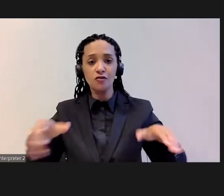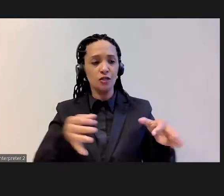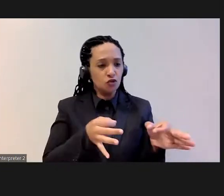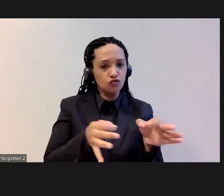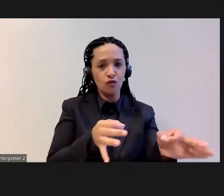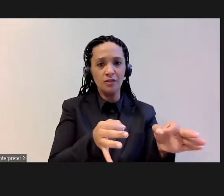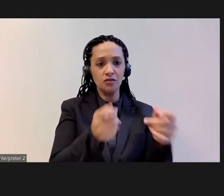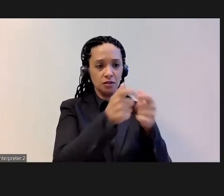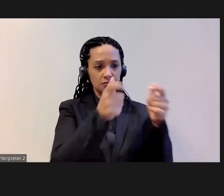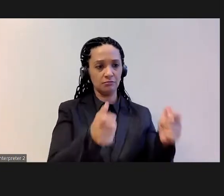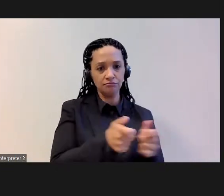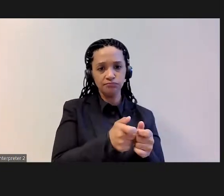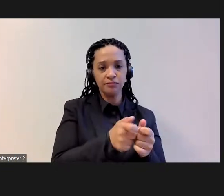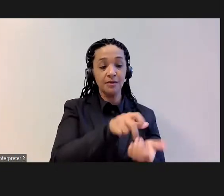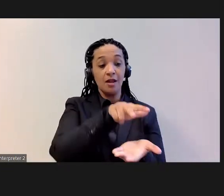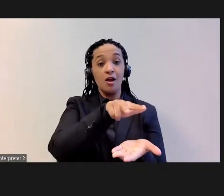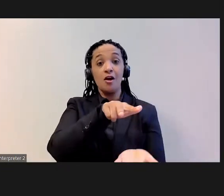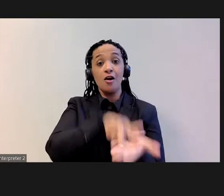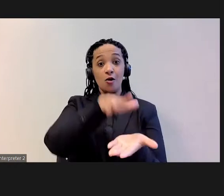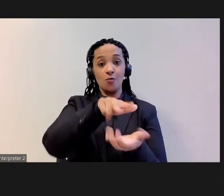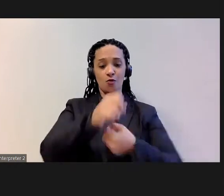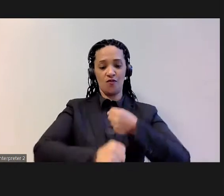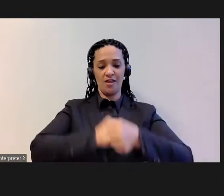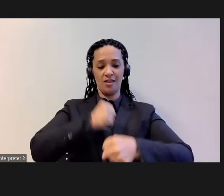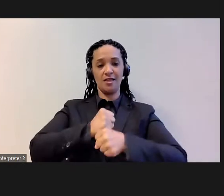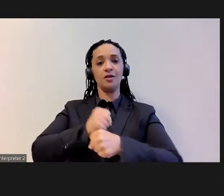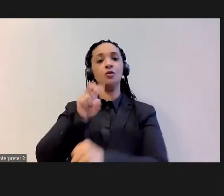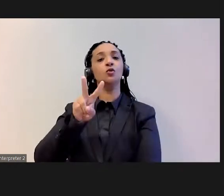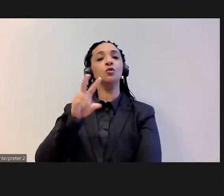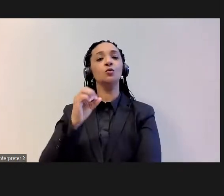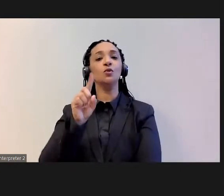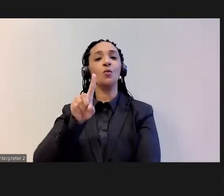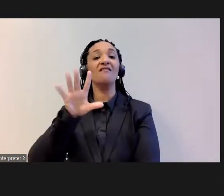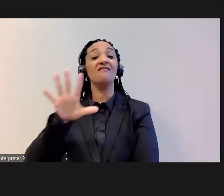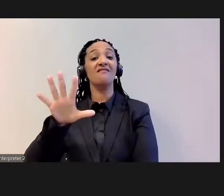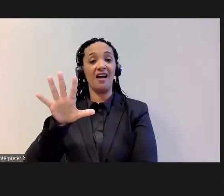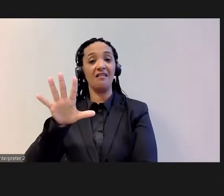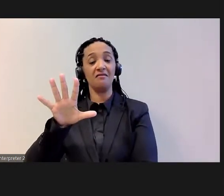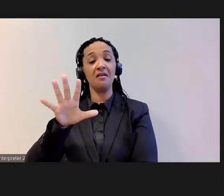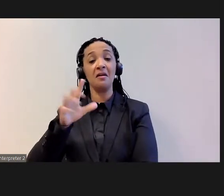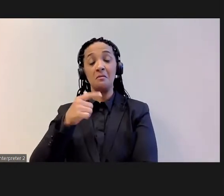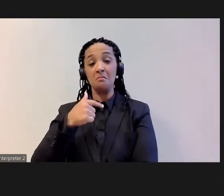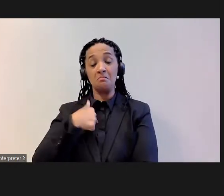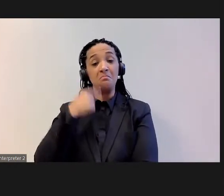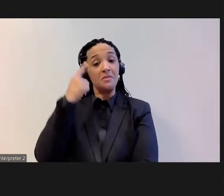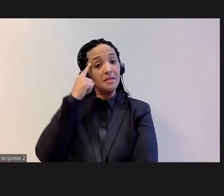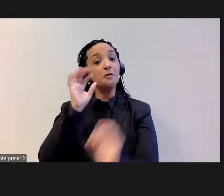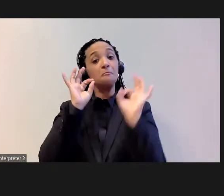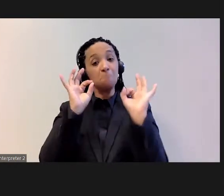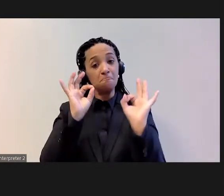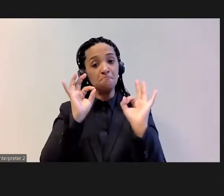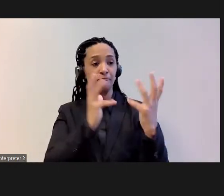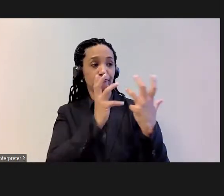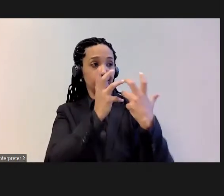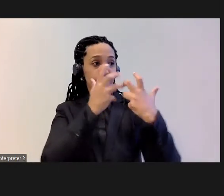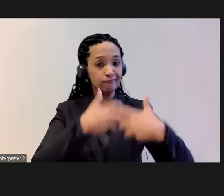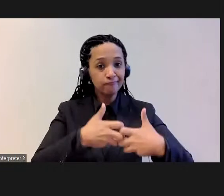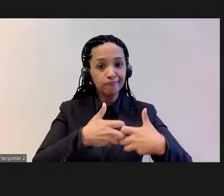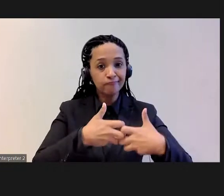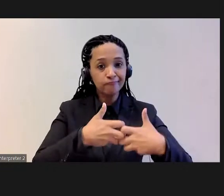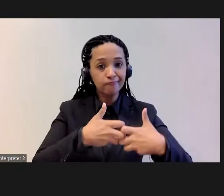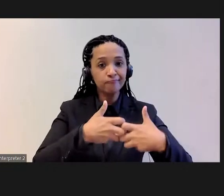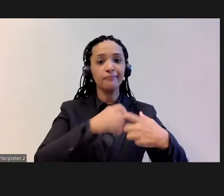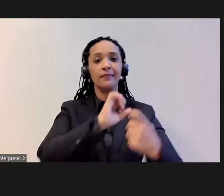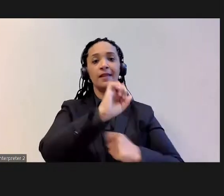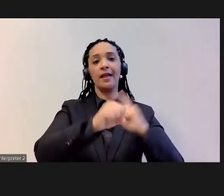were approved after 2015, so hopefully in line and aligned to the SDGs and increasingly